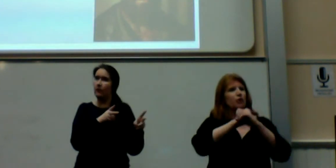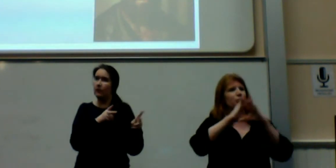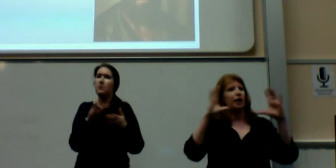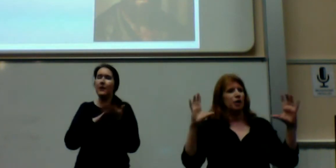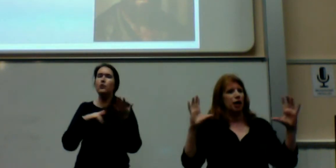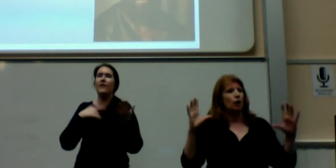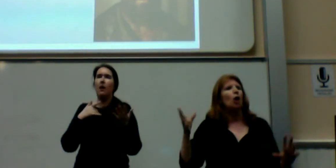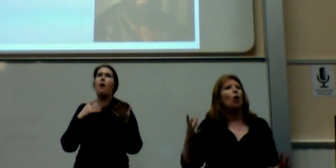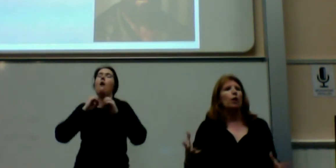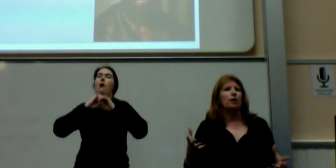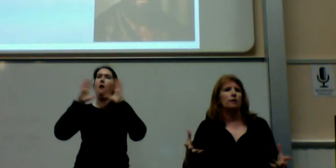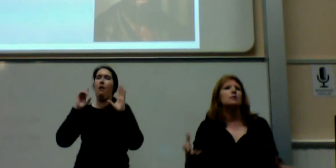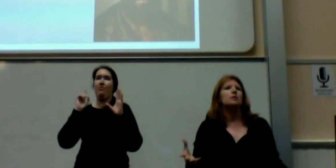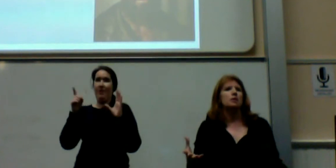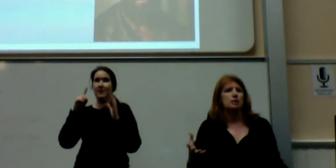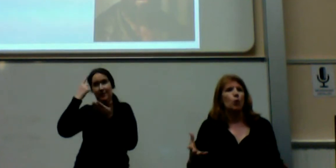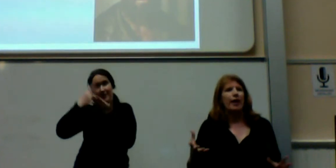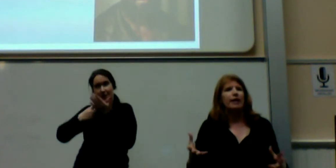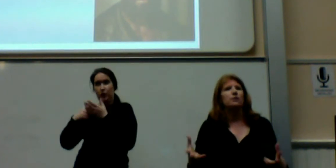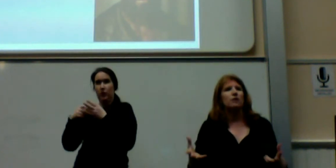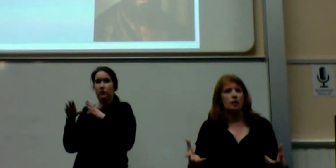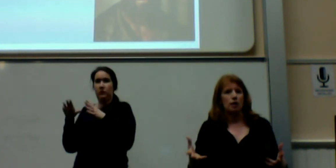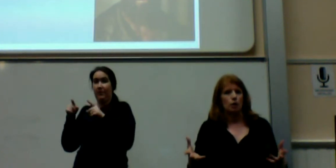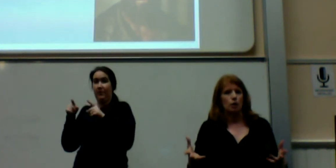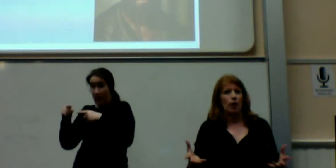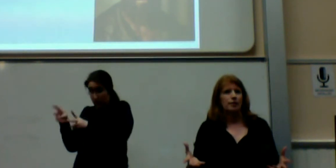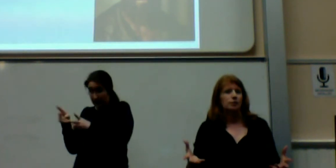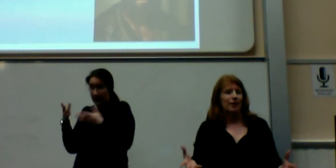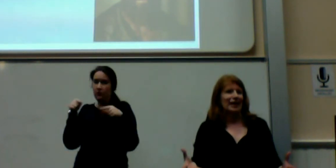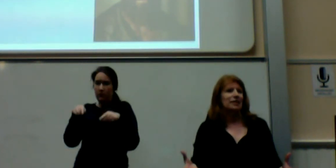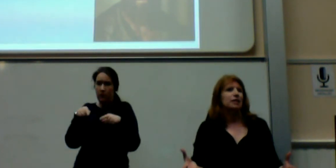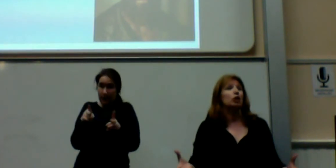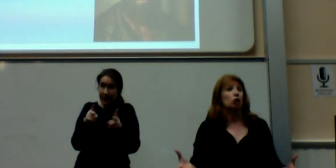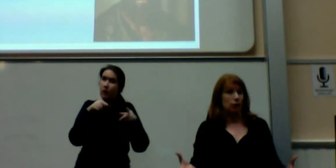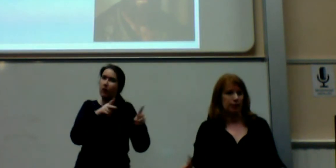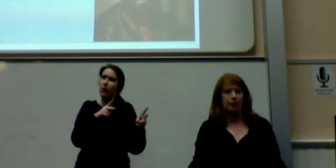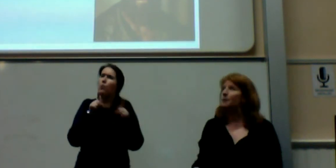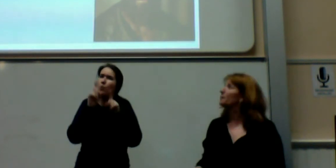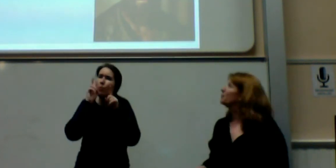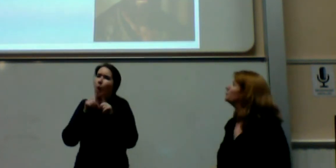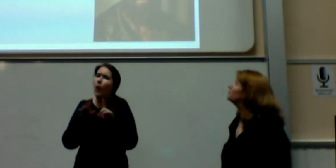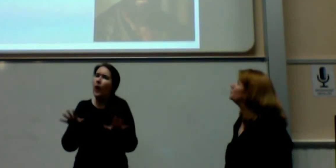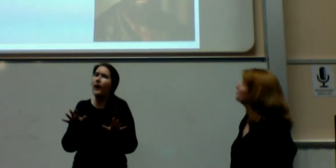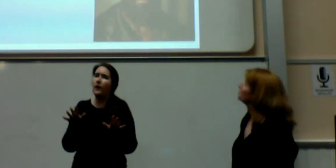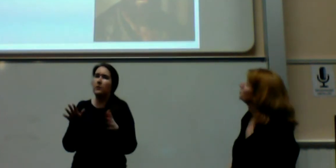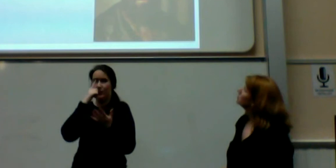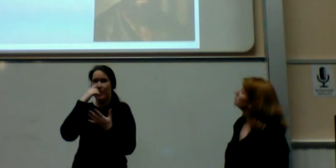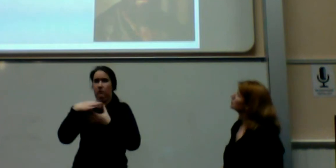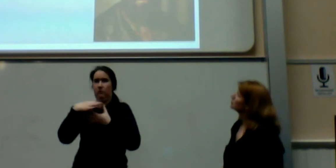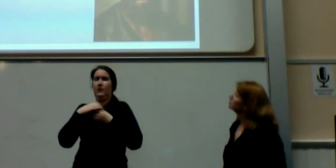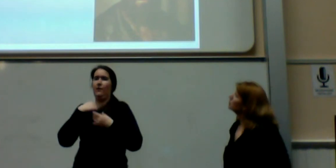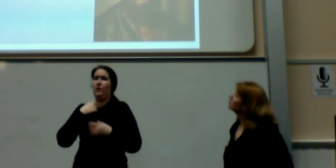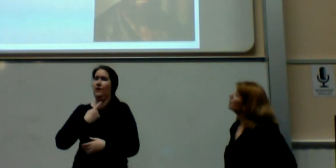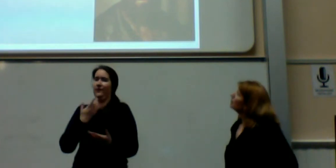fully kind of flesh out what these ways of thinking and ways of acting look like.